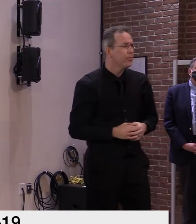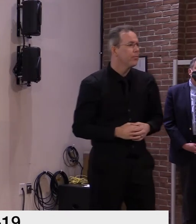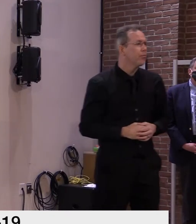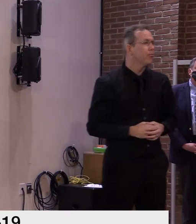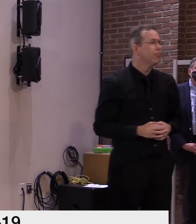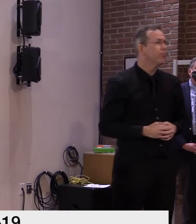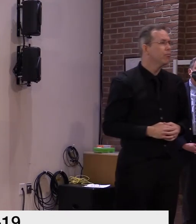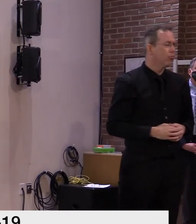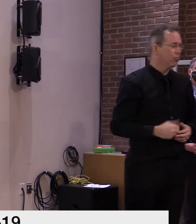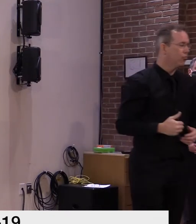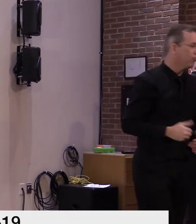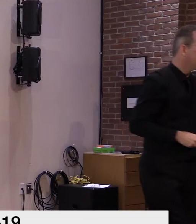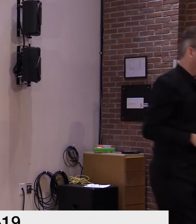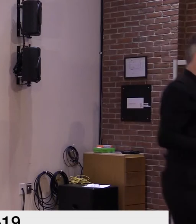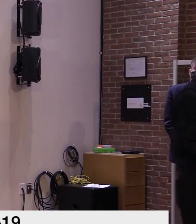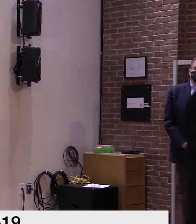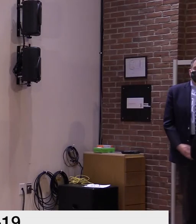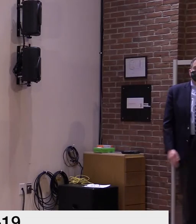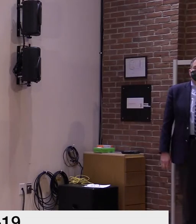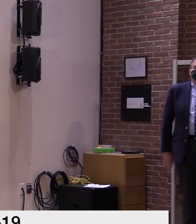Tim from Home Business.